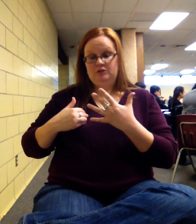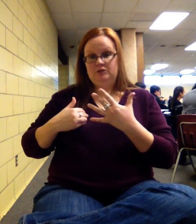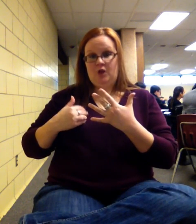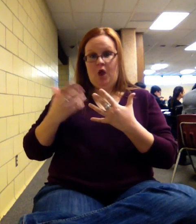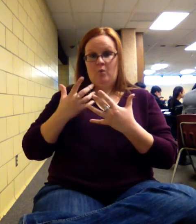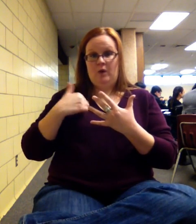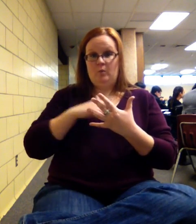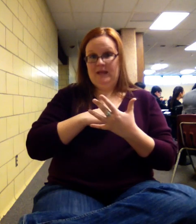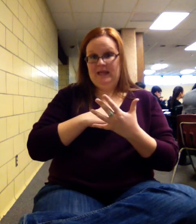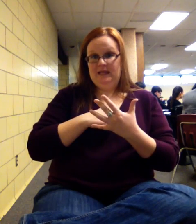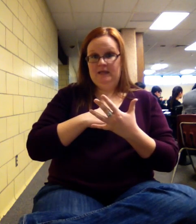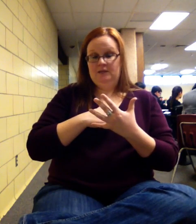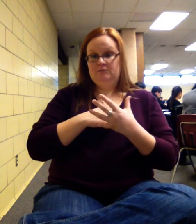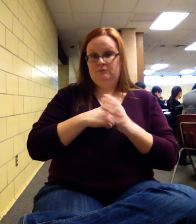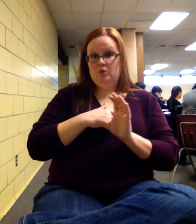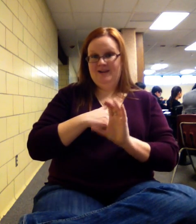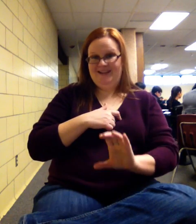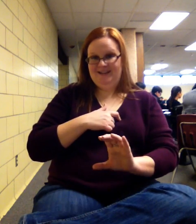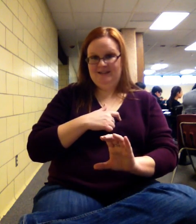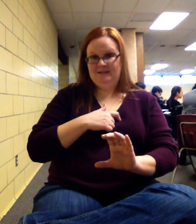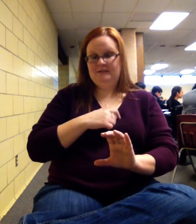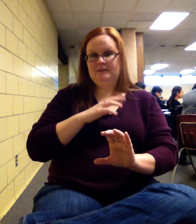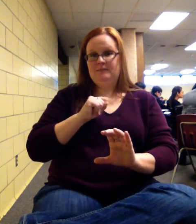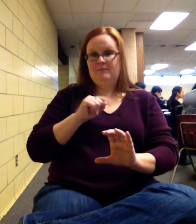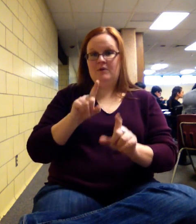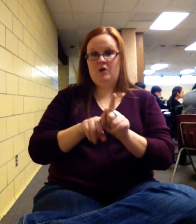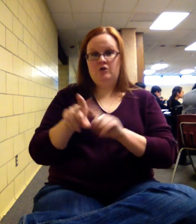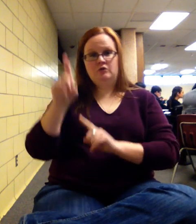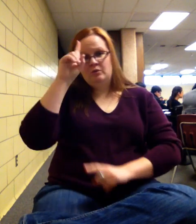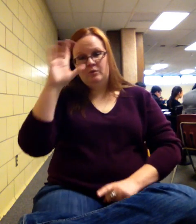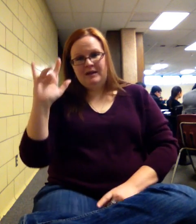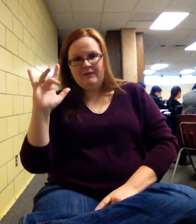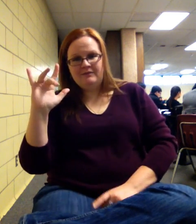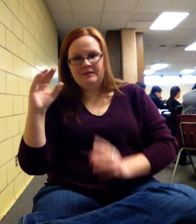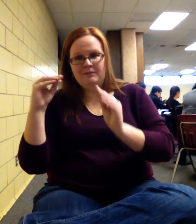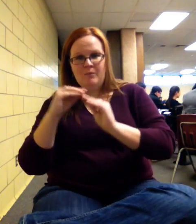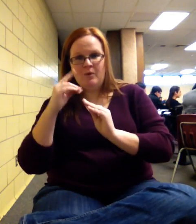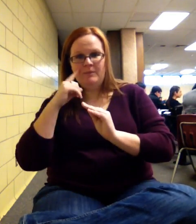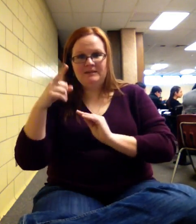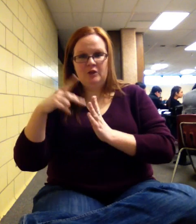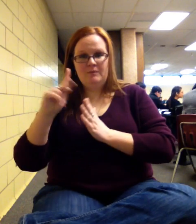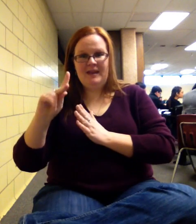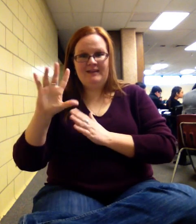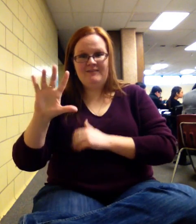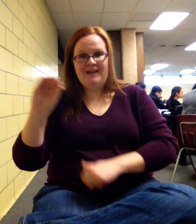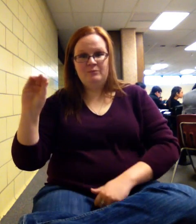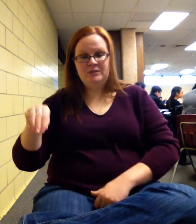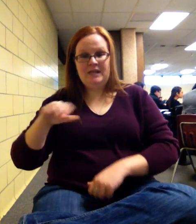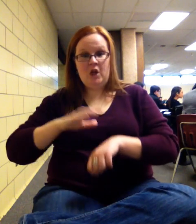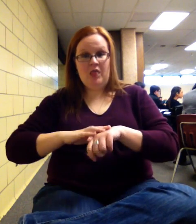in, but we're also getting 25 cents more because they're paying 5% on the $5